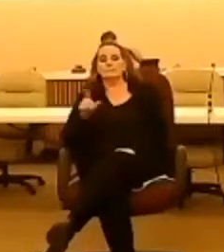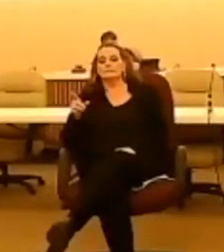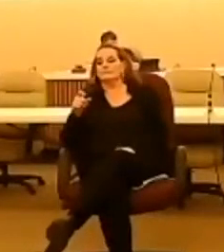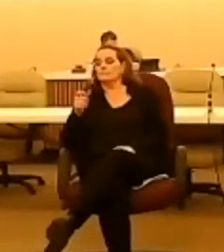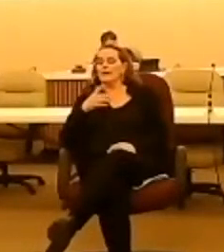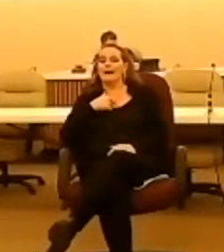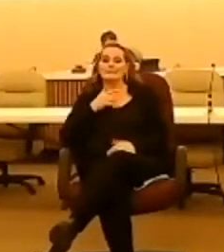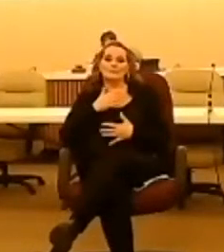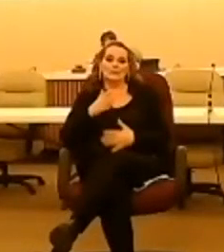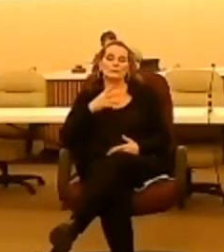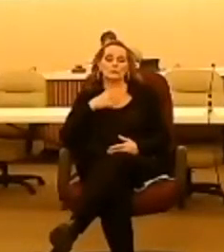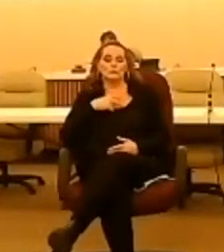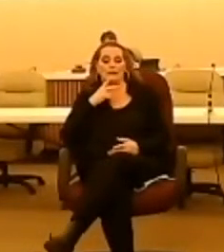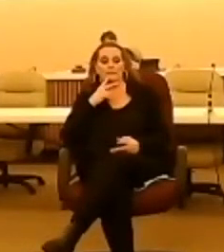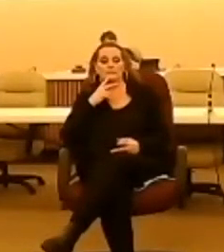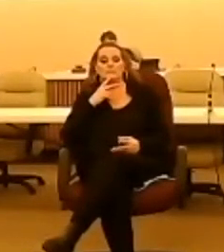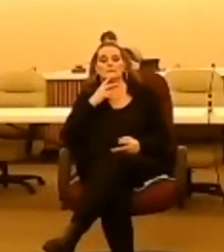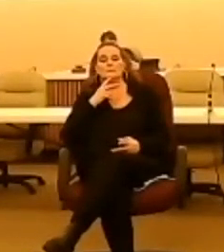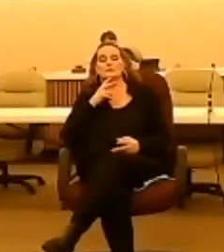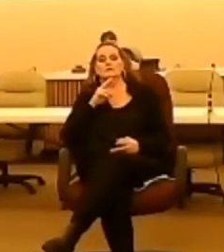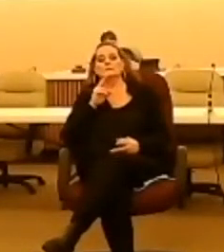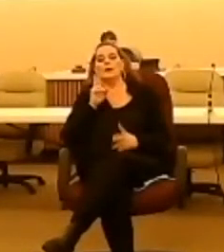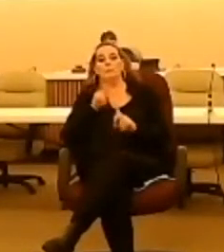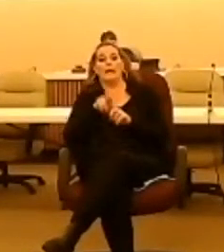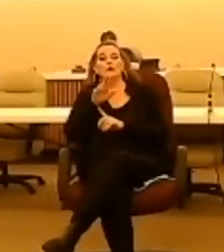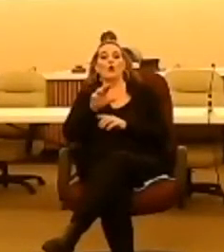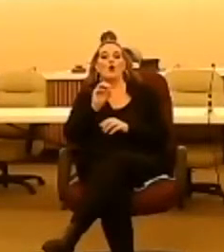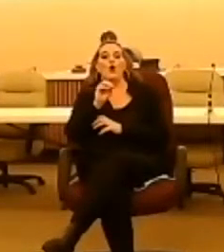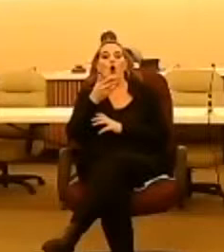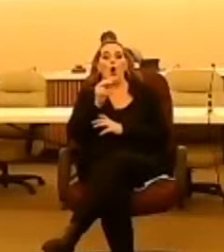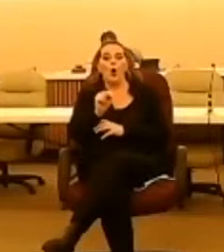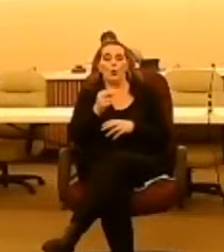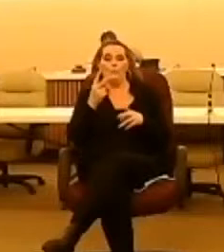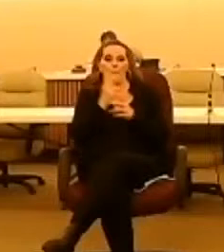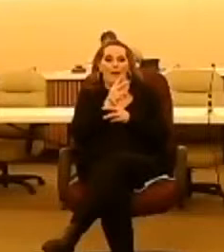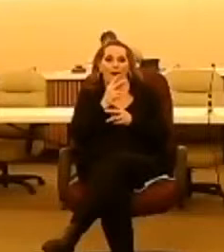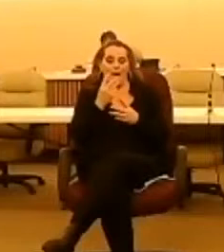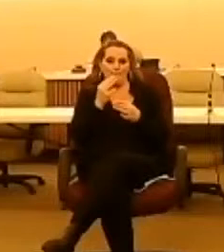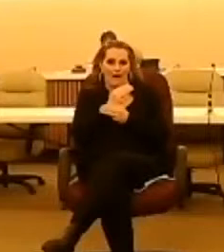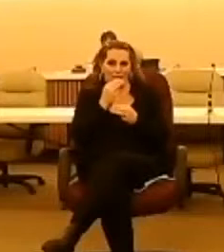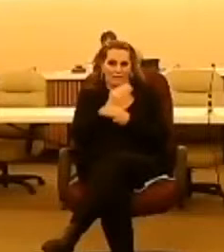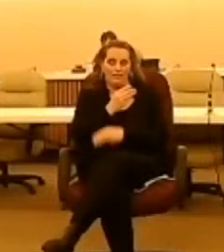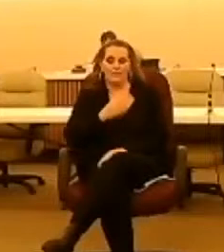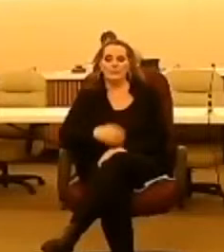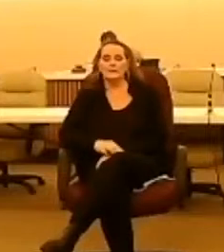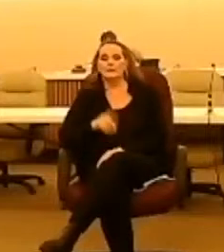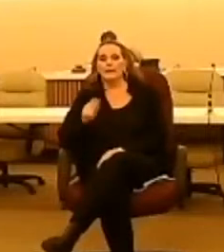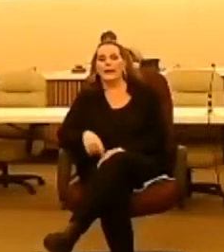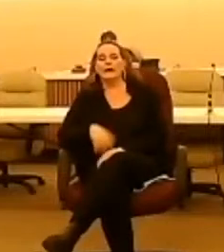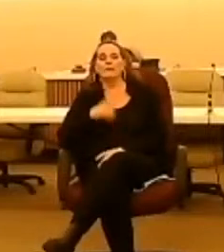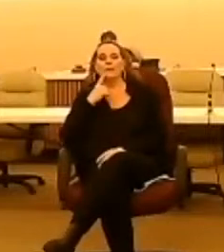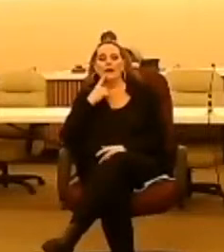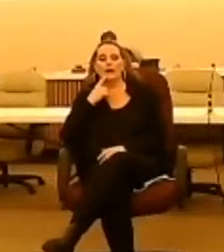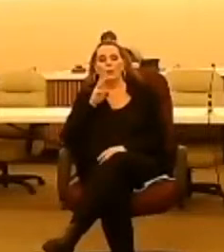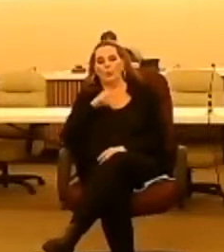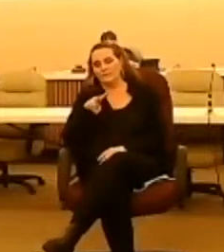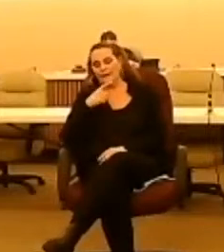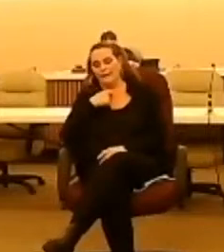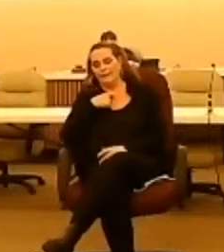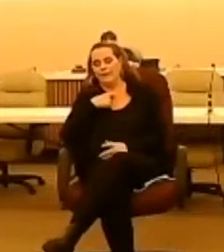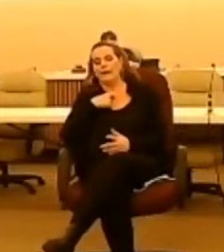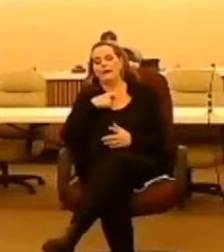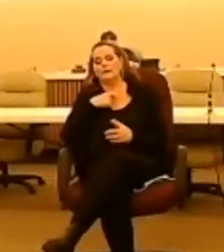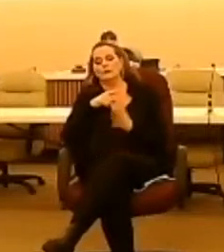see what you're paying on the tax. They break out, in that portal, they break out the total assessed value,